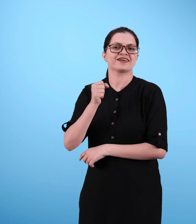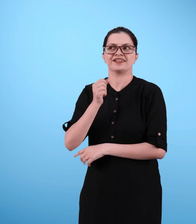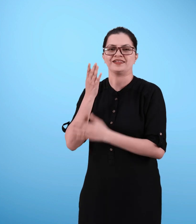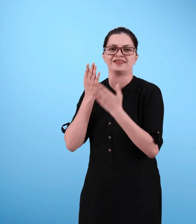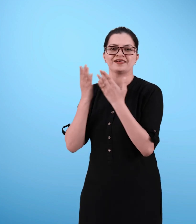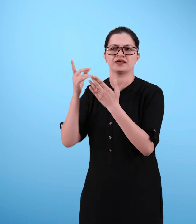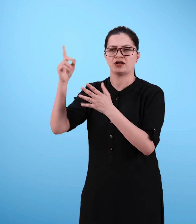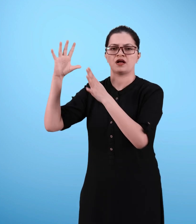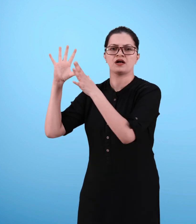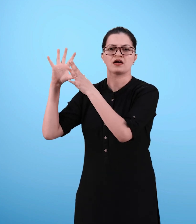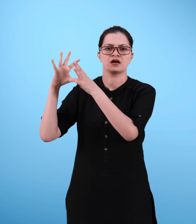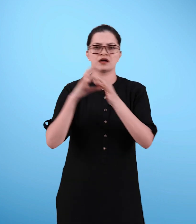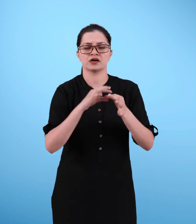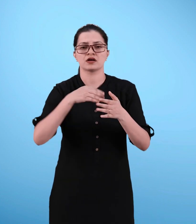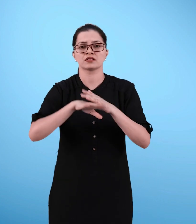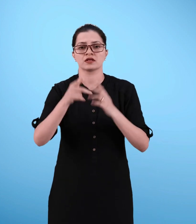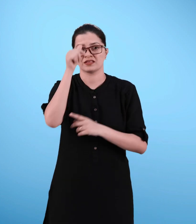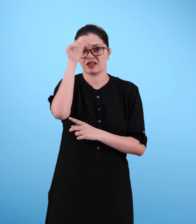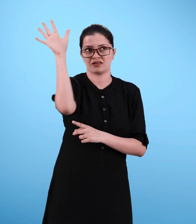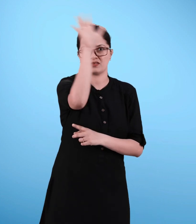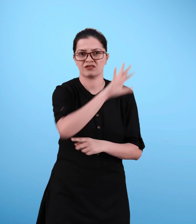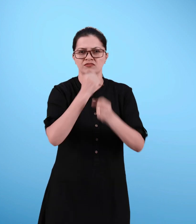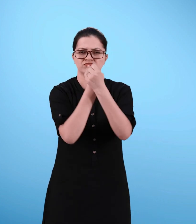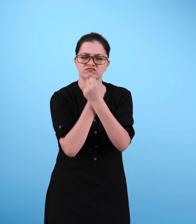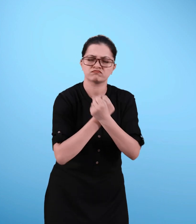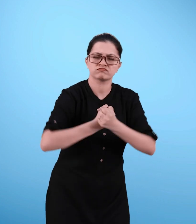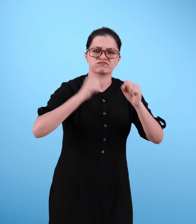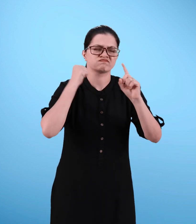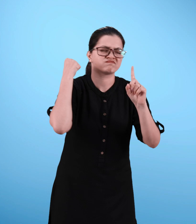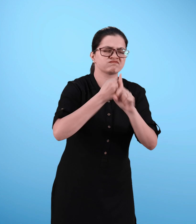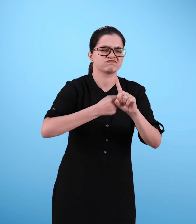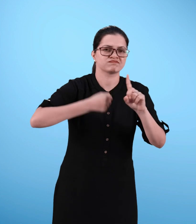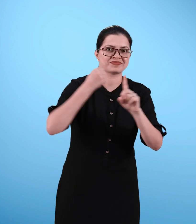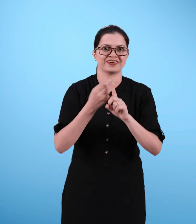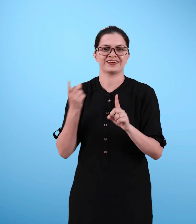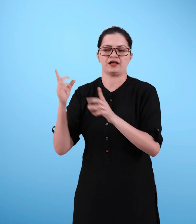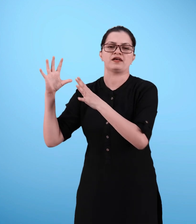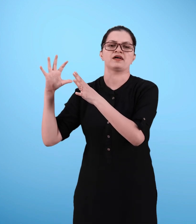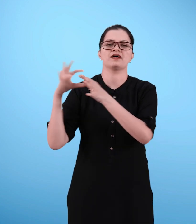independence movement. Start. As part of the independence movement.